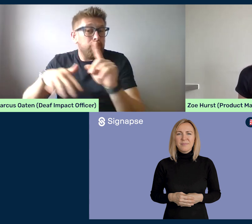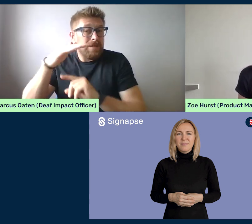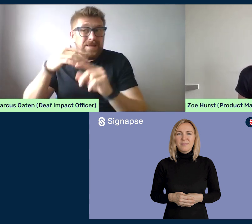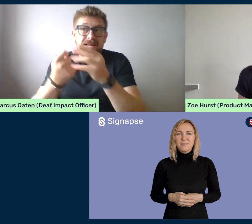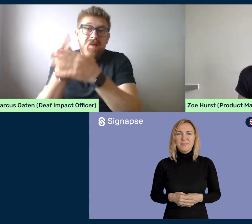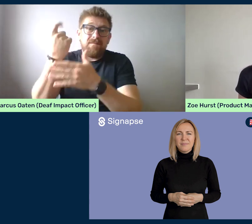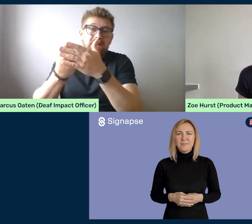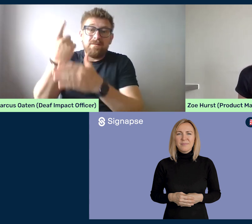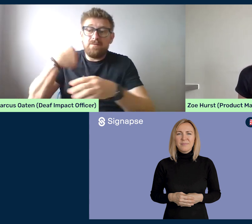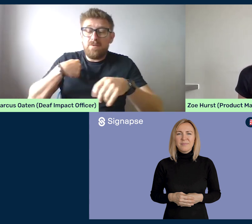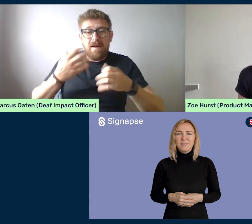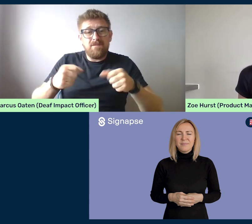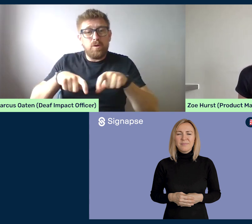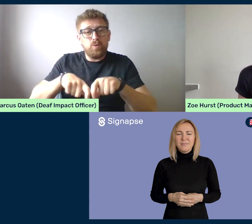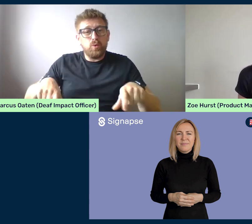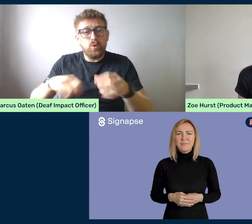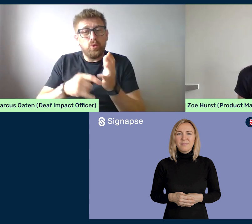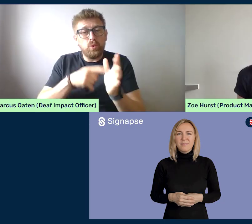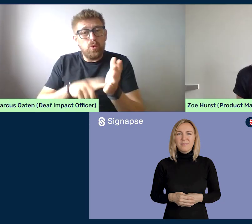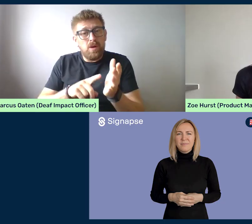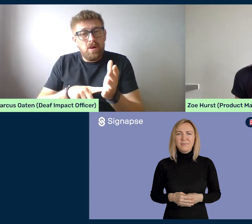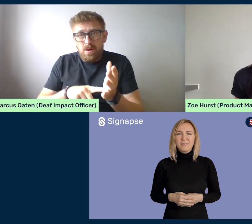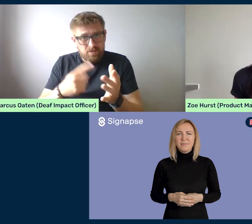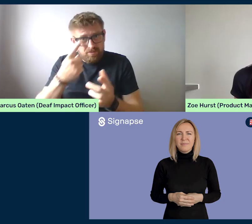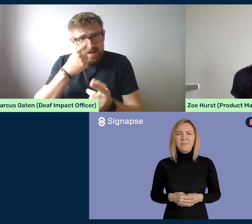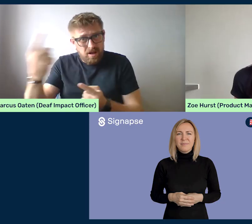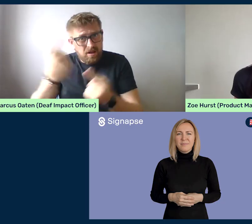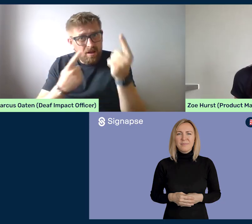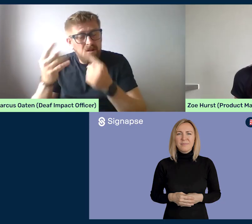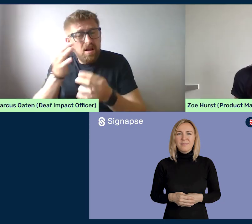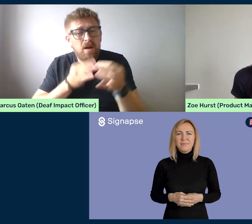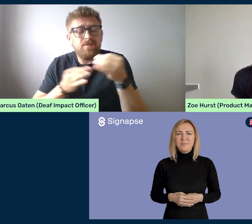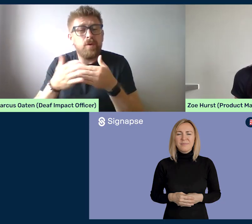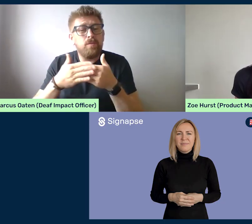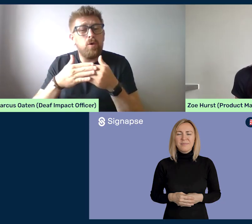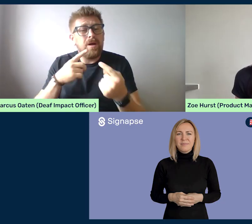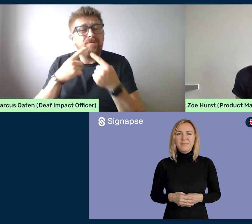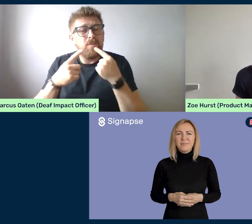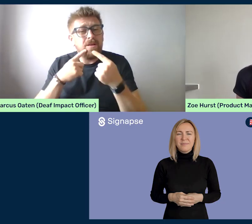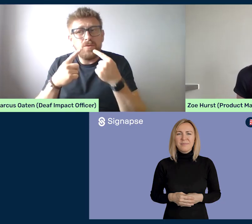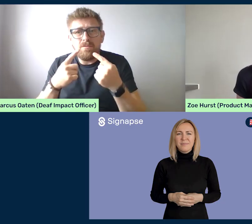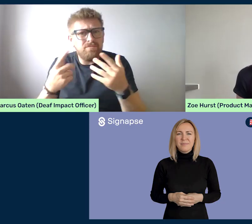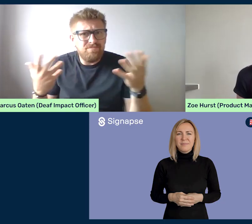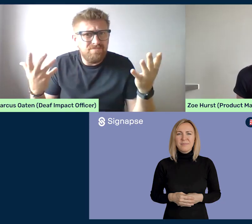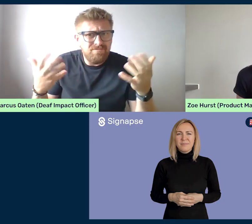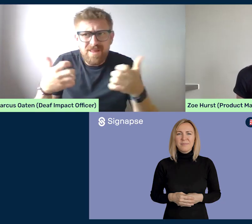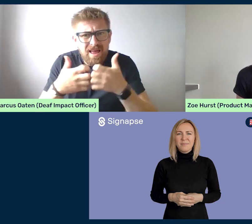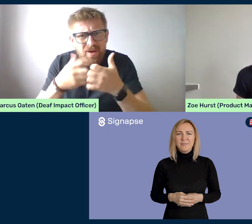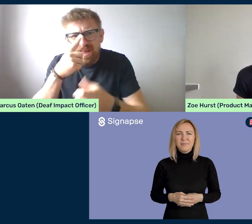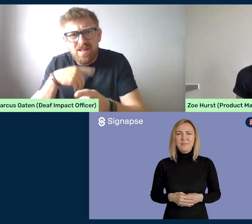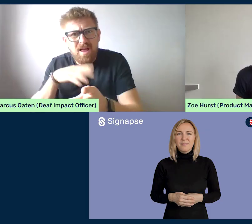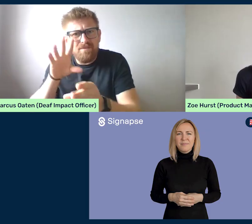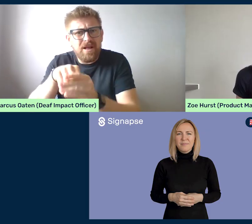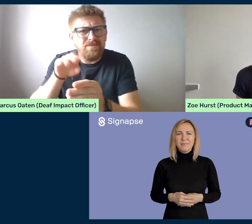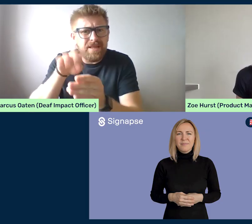by video, FaceTime. mhm. Also, at different events, we have stalls, and a lot of